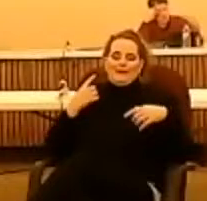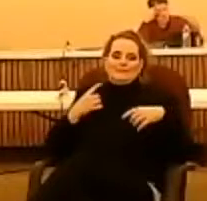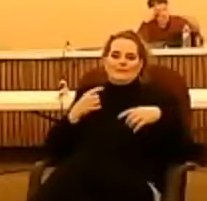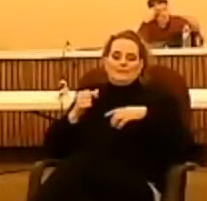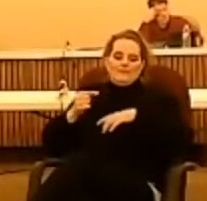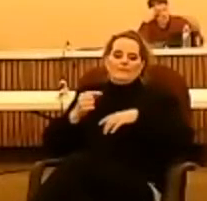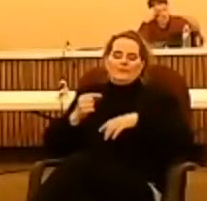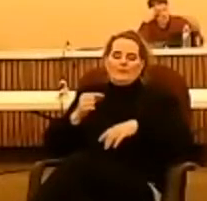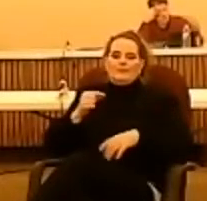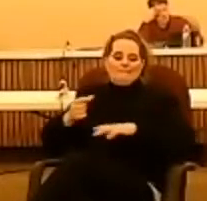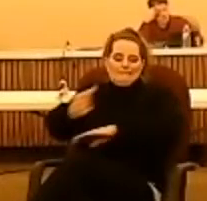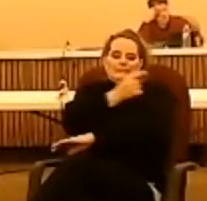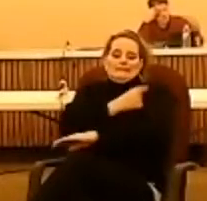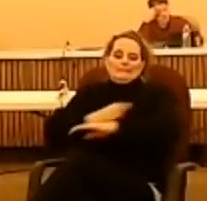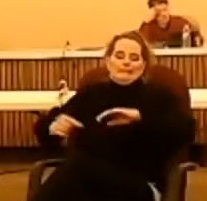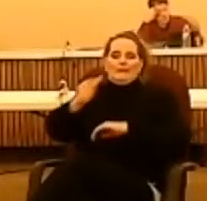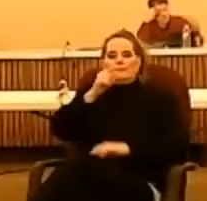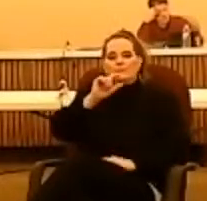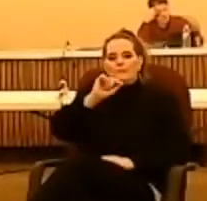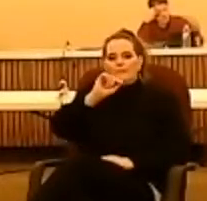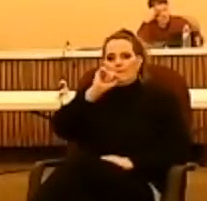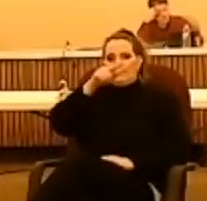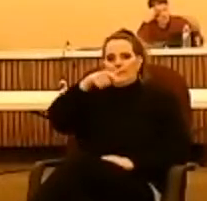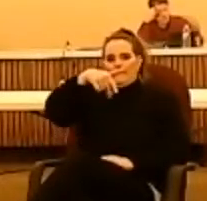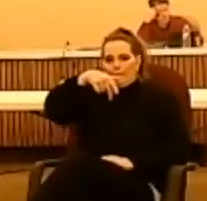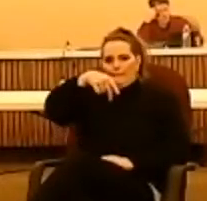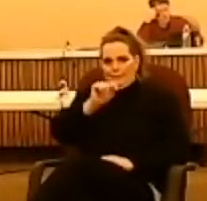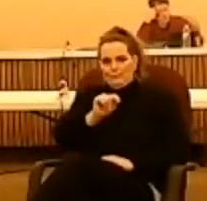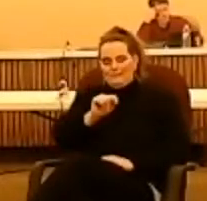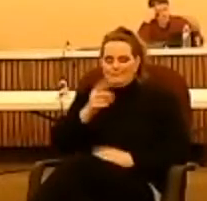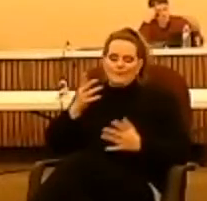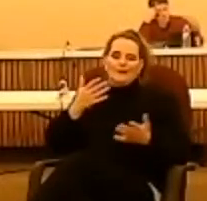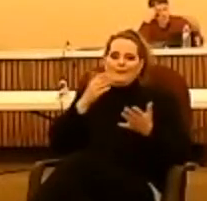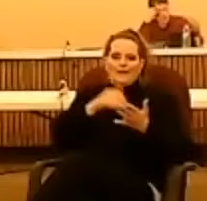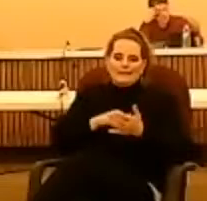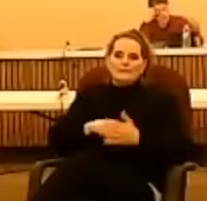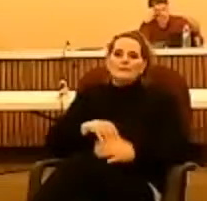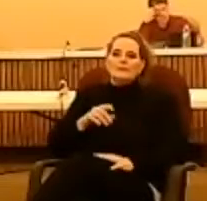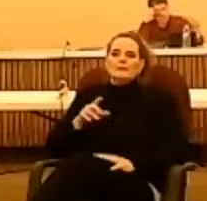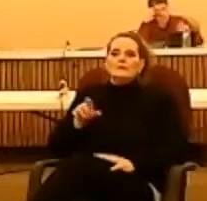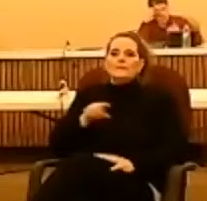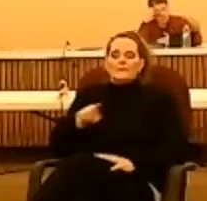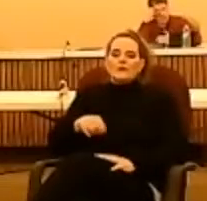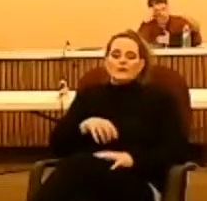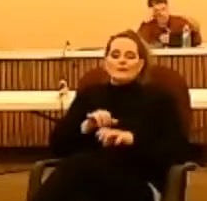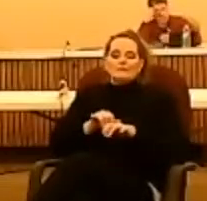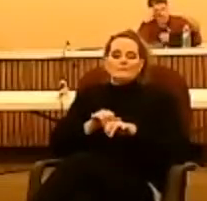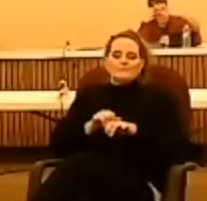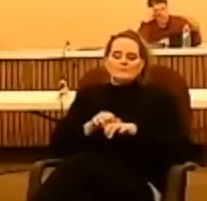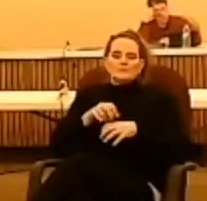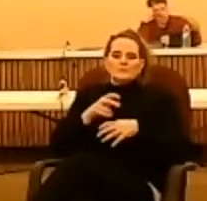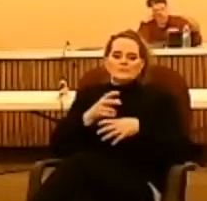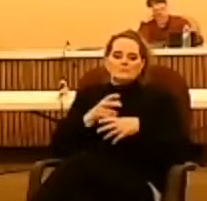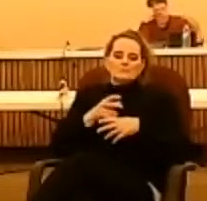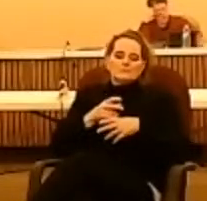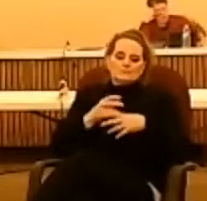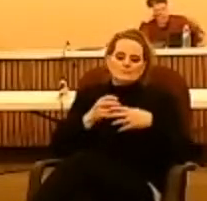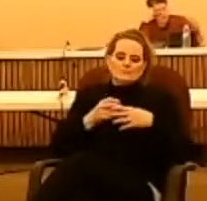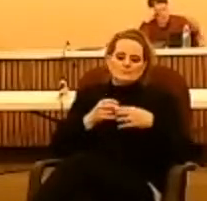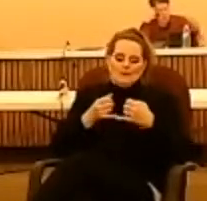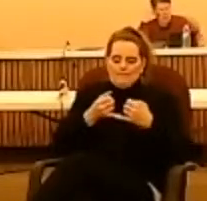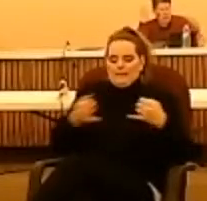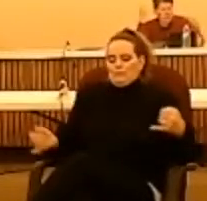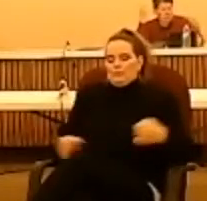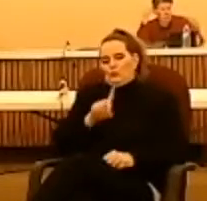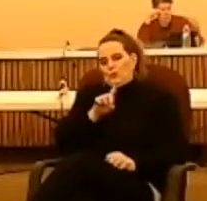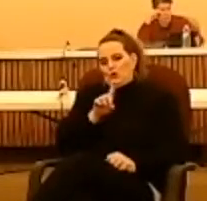apartments. But again, those will remain 100 feet from the edge of any historic property.